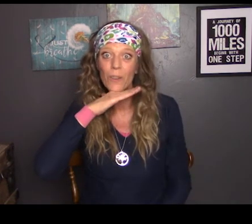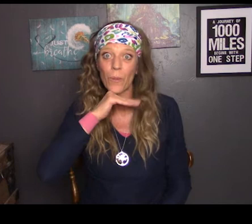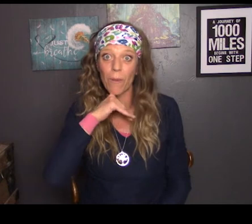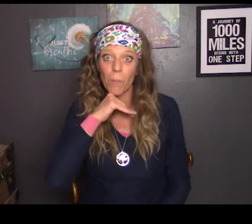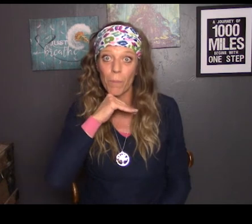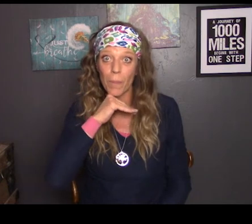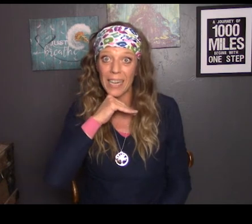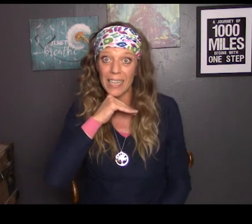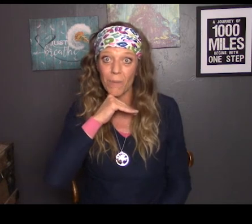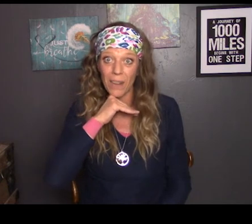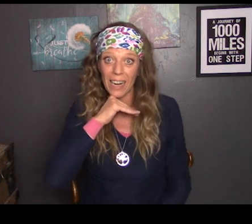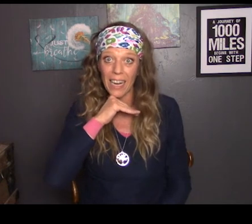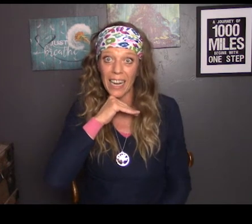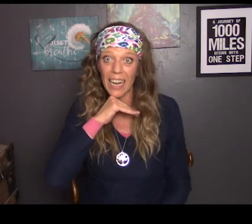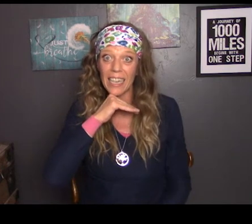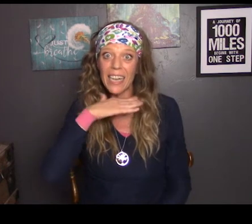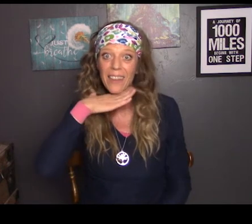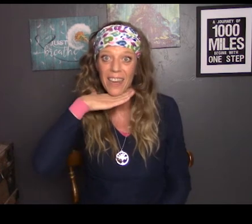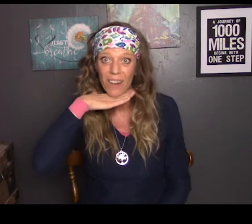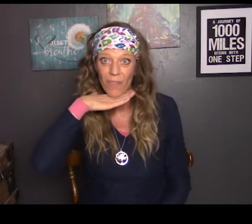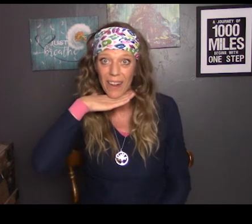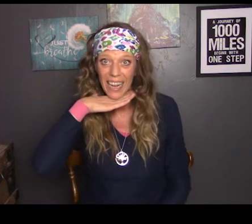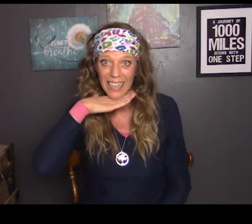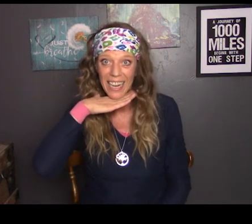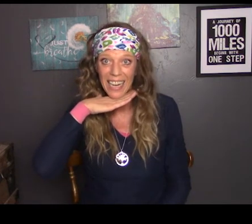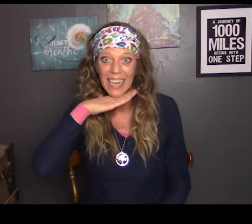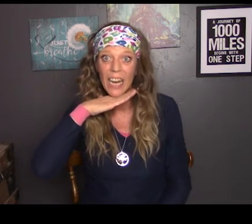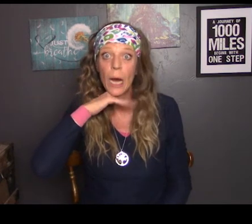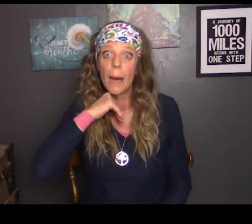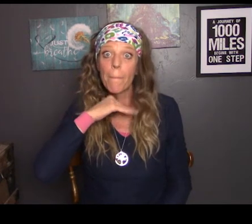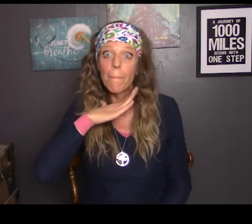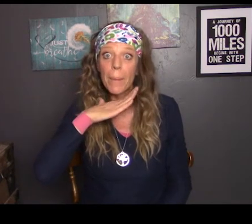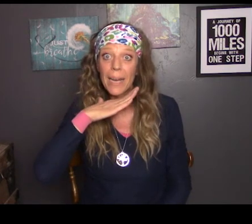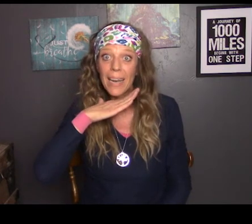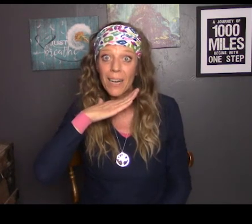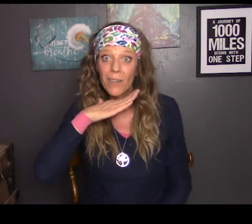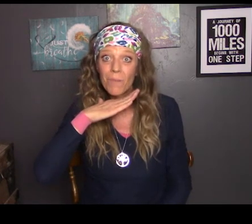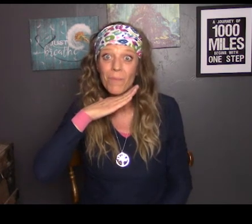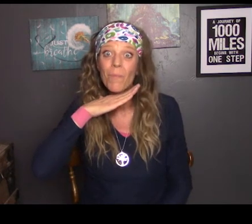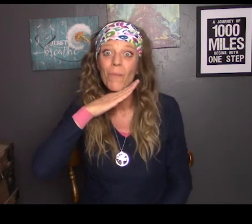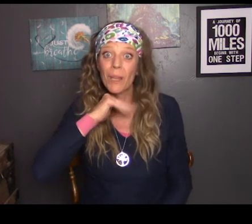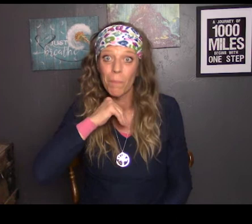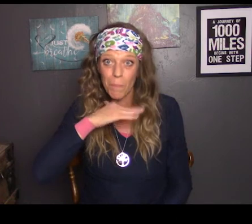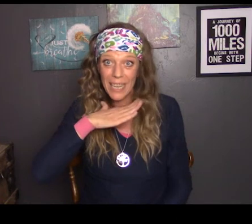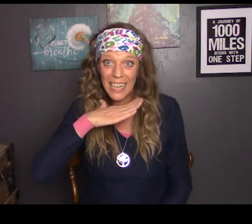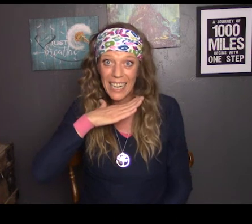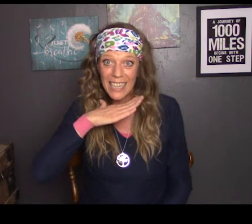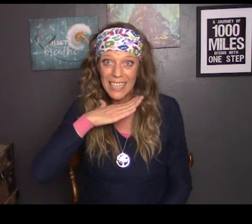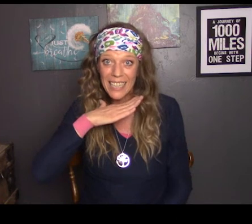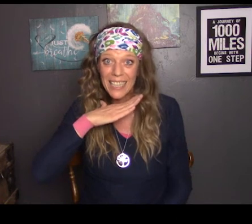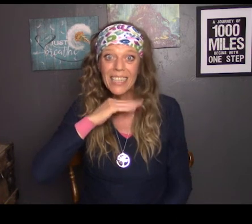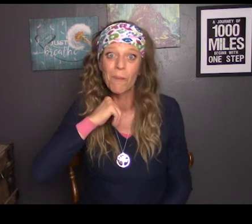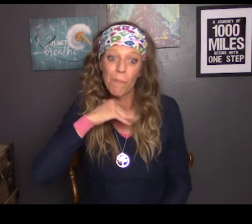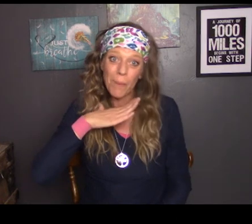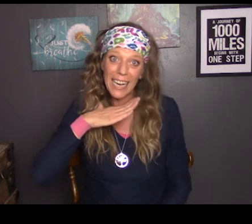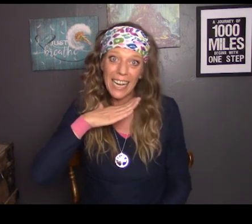have a bent flat hand and then a flat hand. Pig, pig, pig.